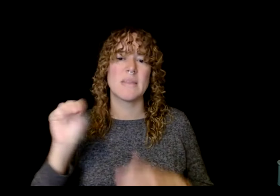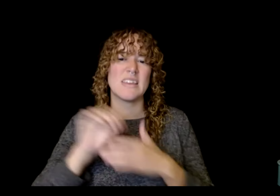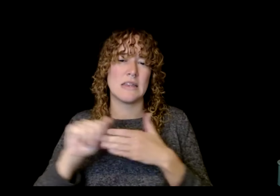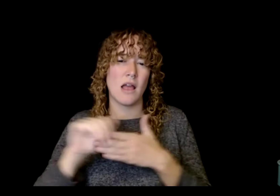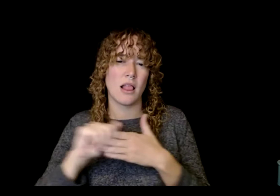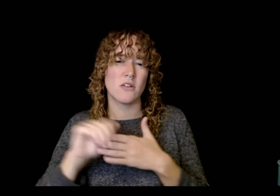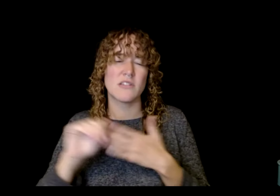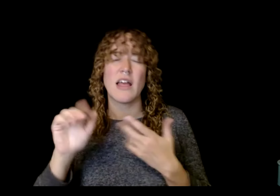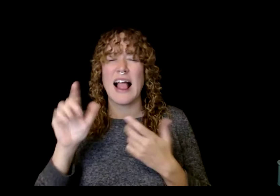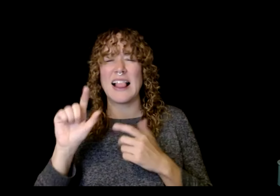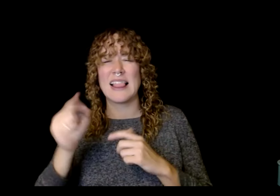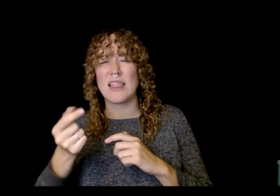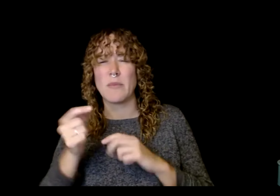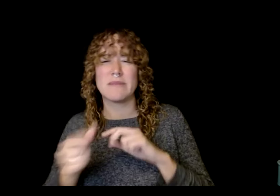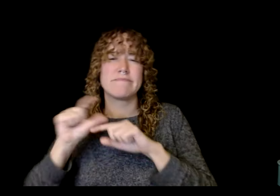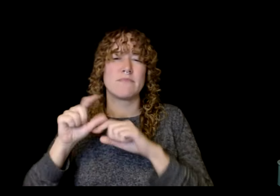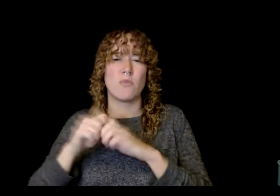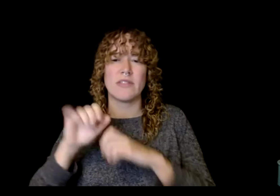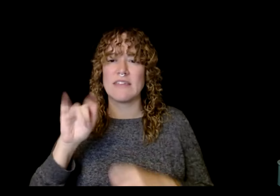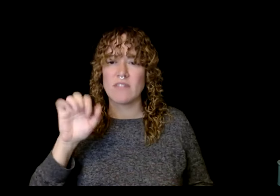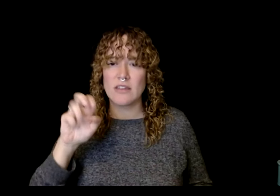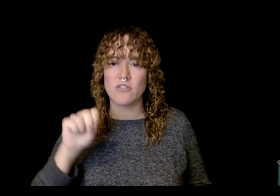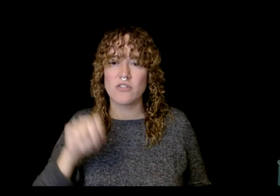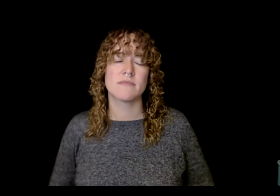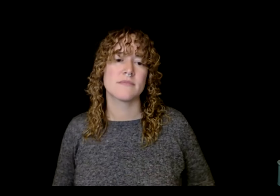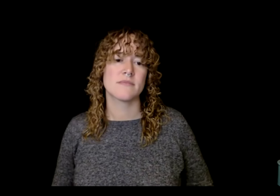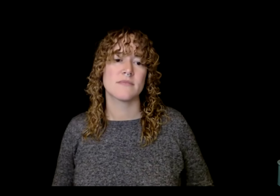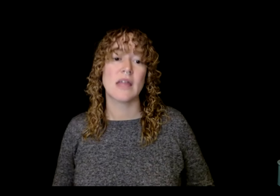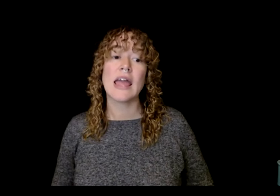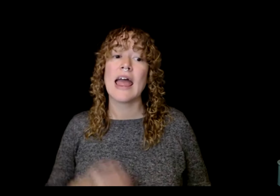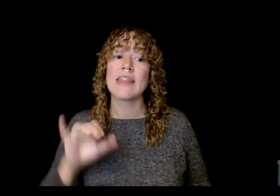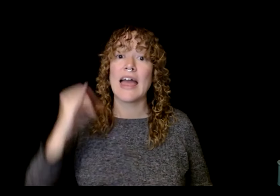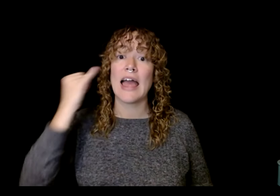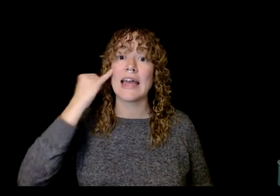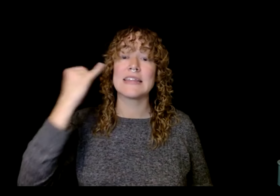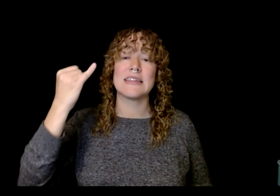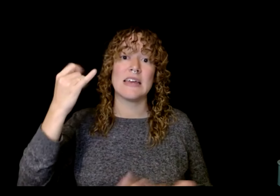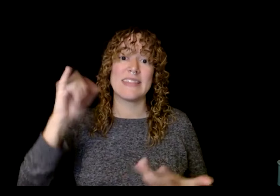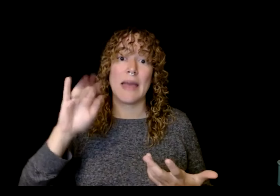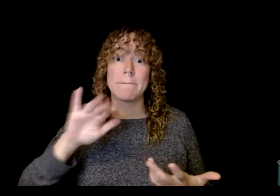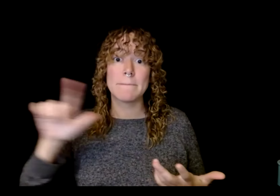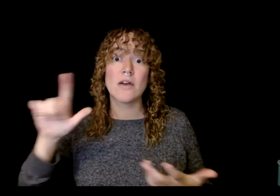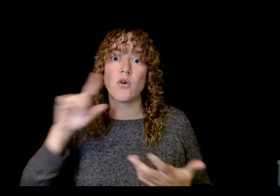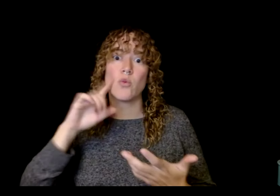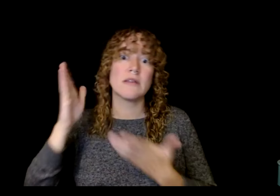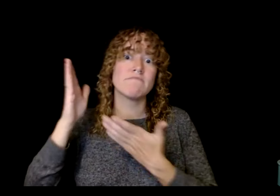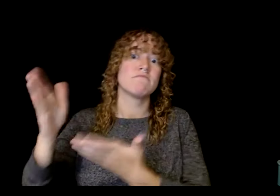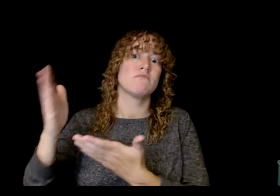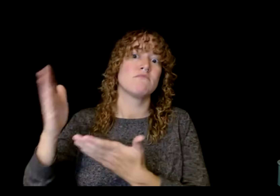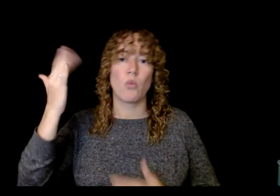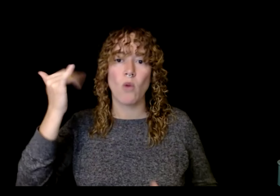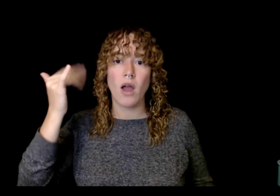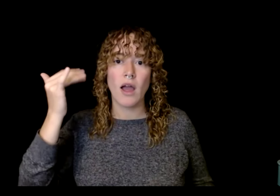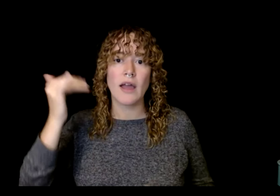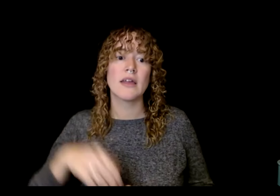initially put this idea forward because at the time that this Welcoming Refugees Bill for extended case